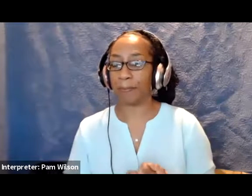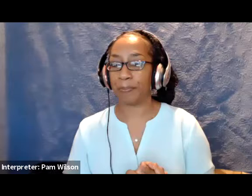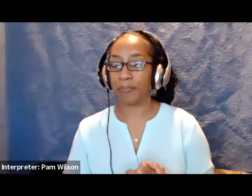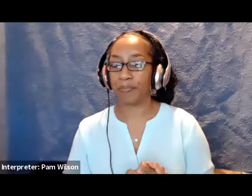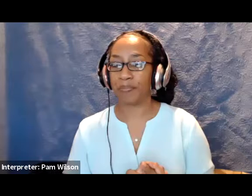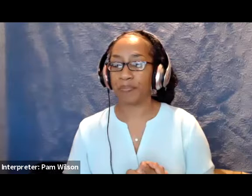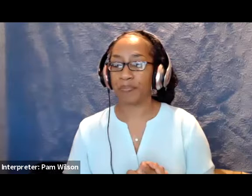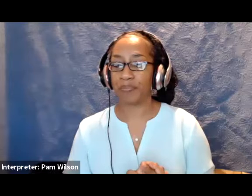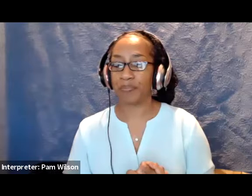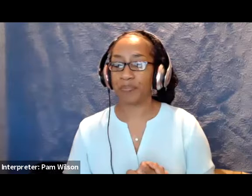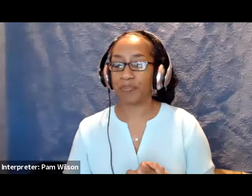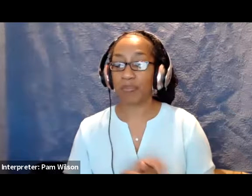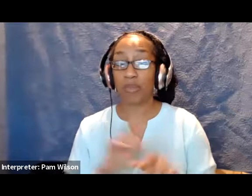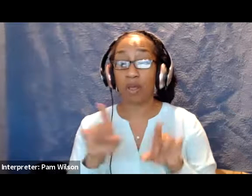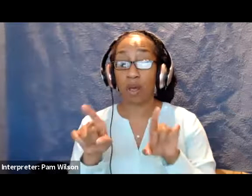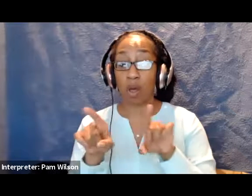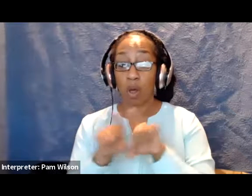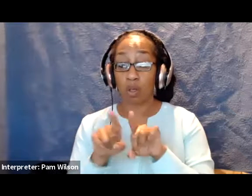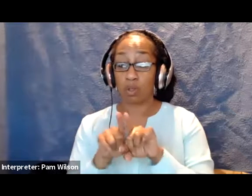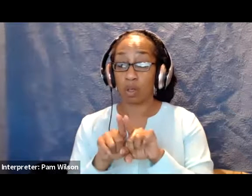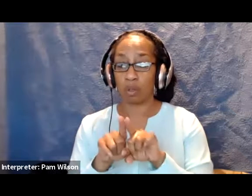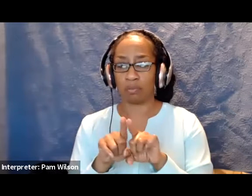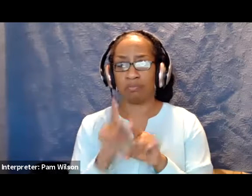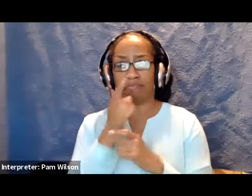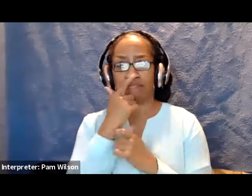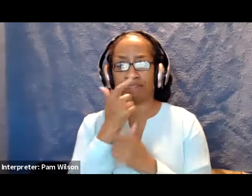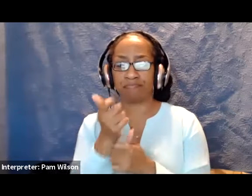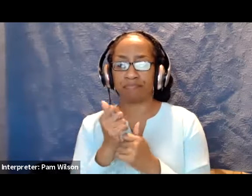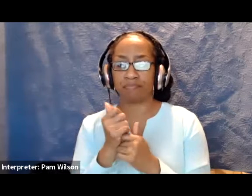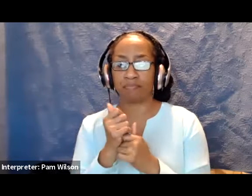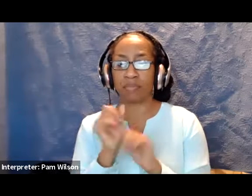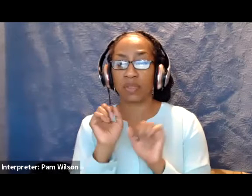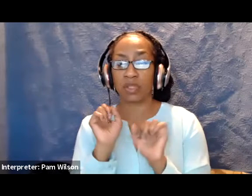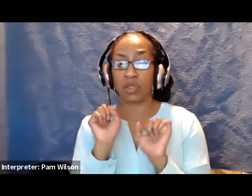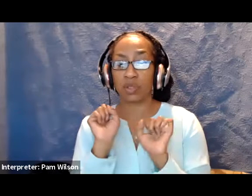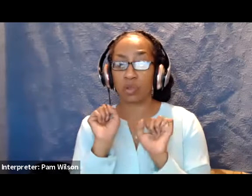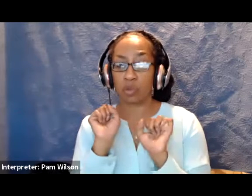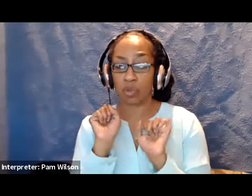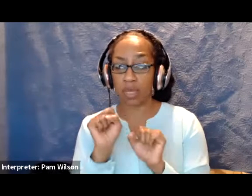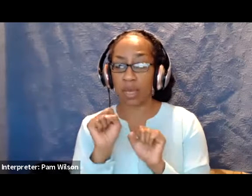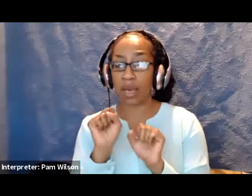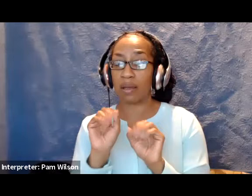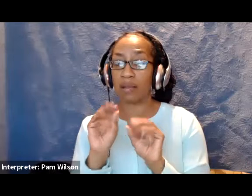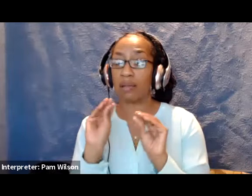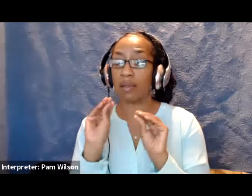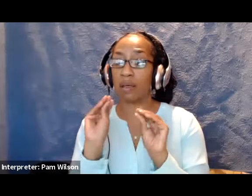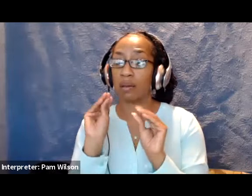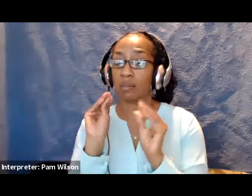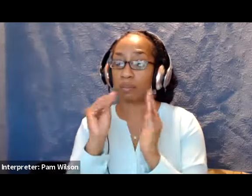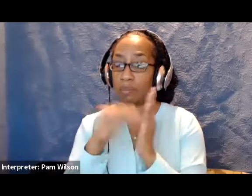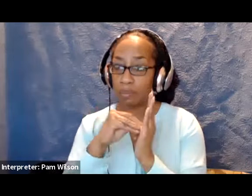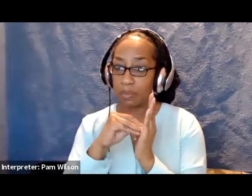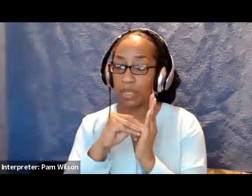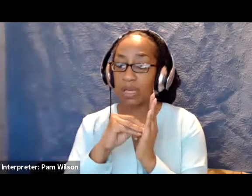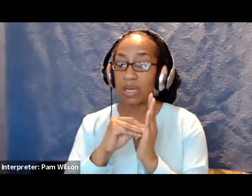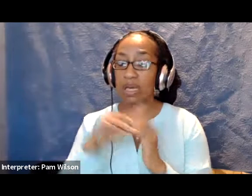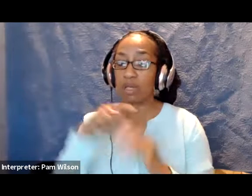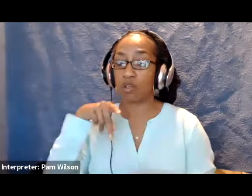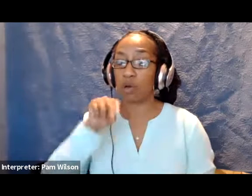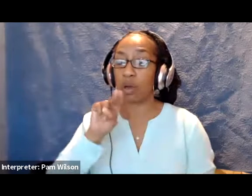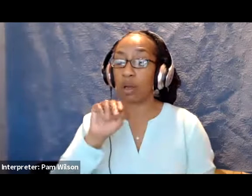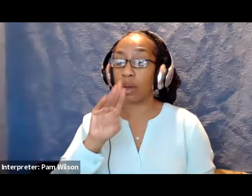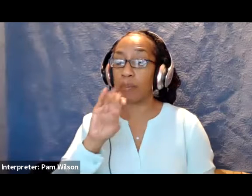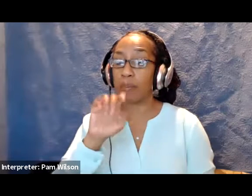And then also, this is really interesting, you can list this in your public events list. So if you have a